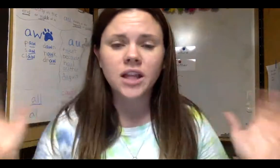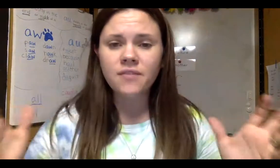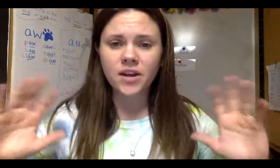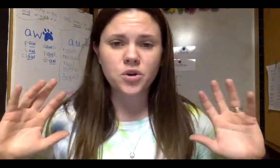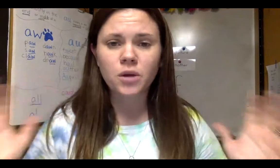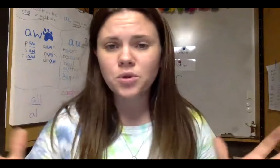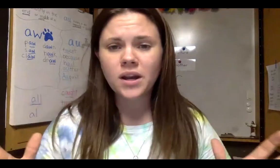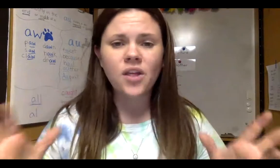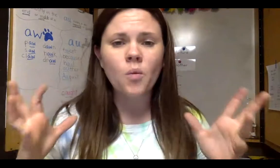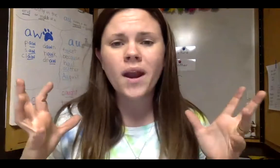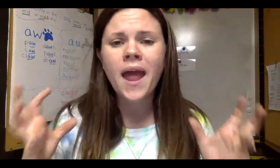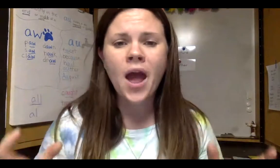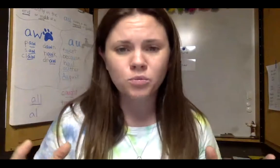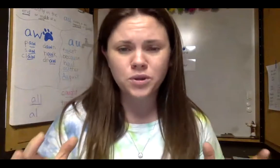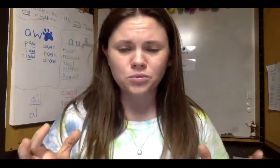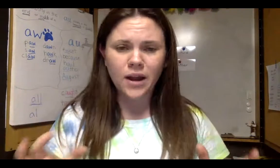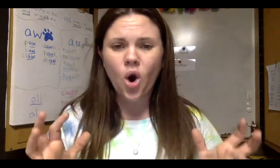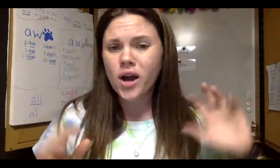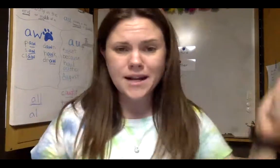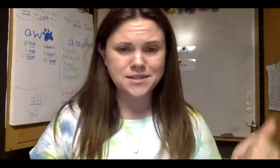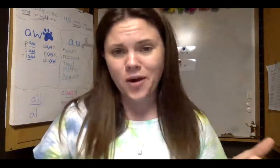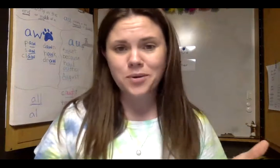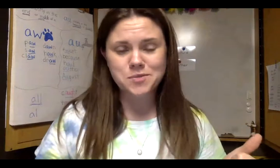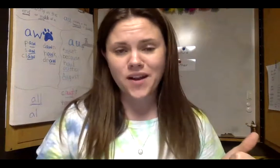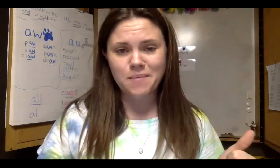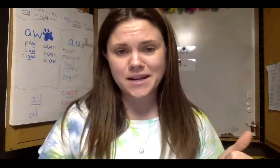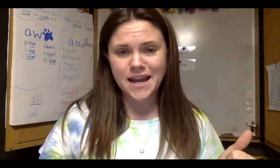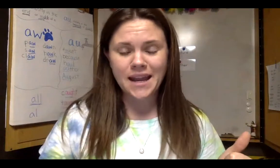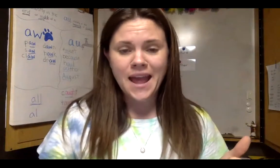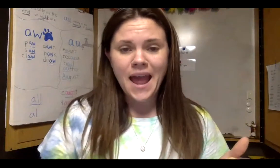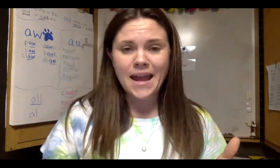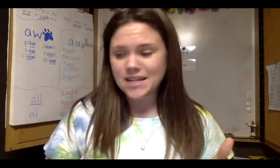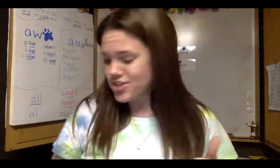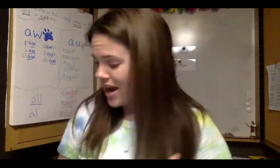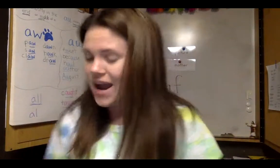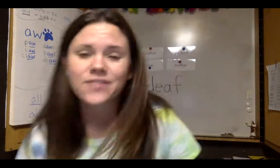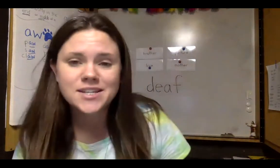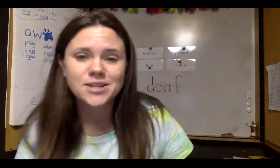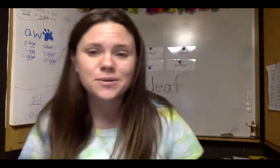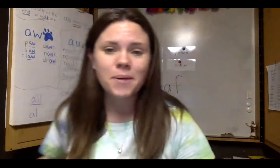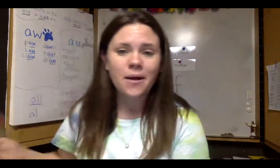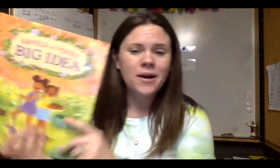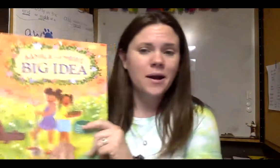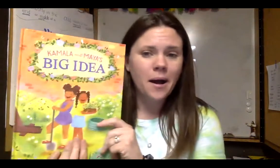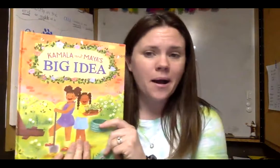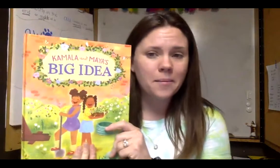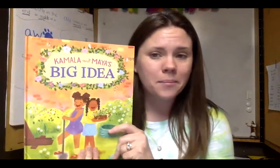your life and in your community, they want to help you, right? All kinds of helpers we read on Monday. And yesterday, I read to you